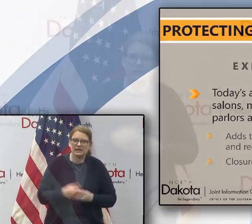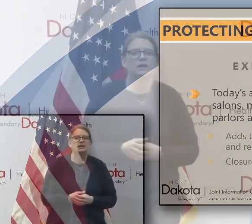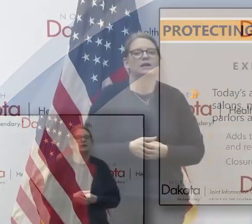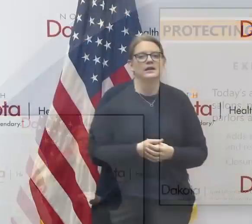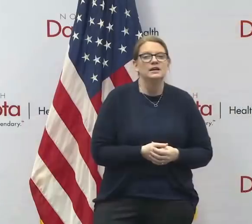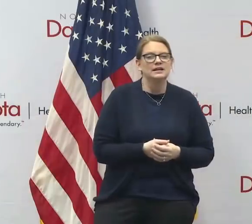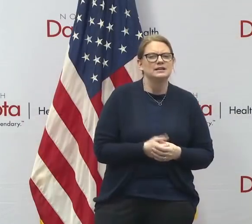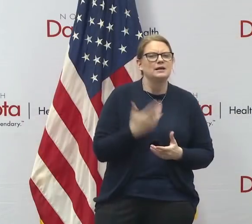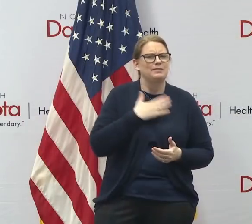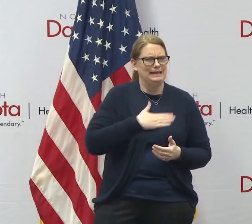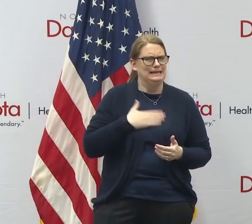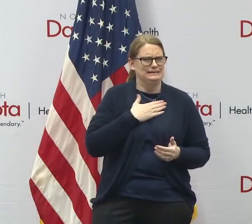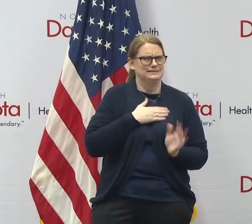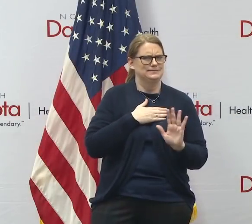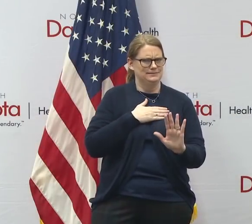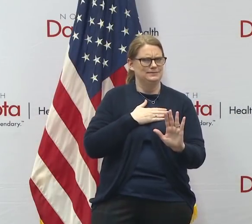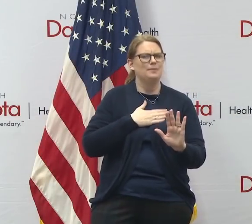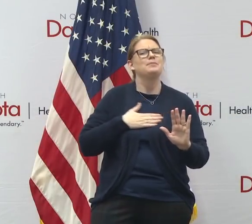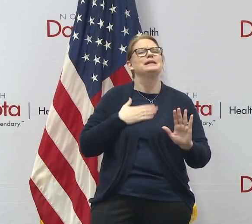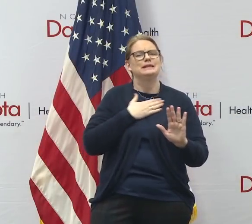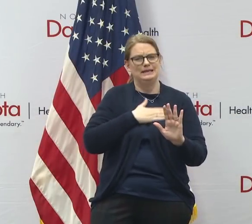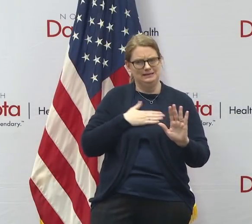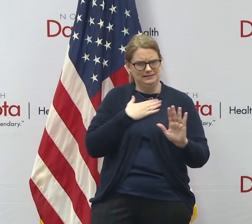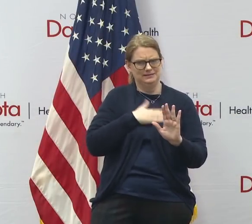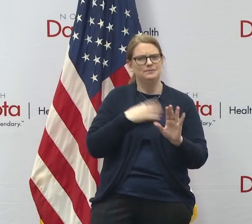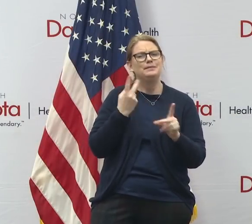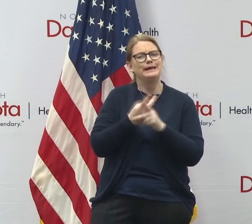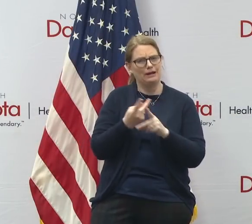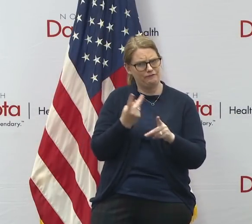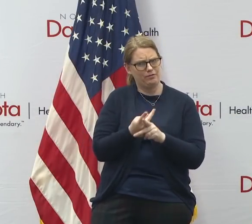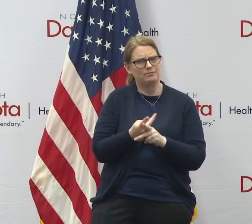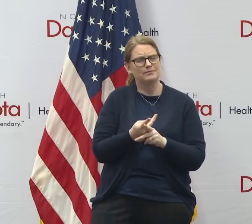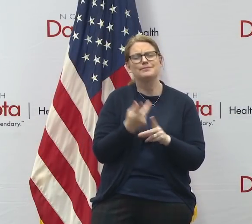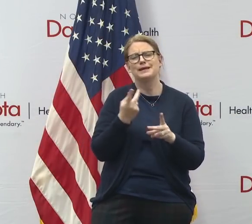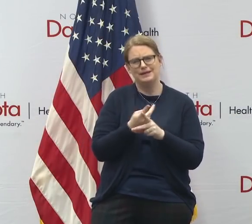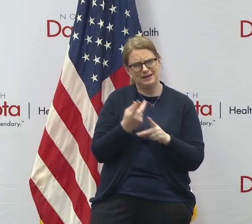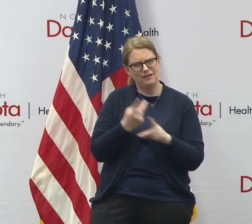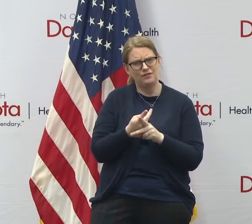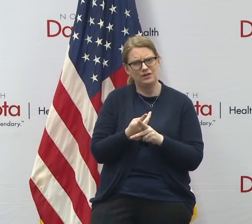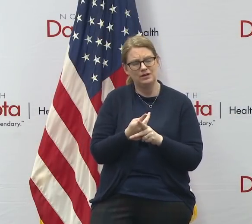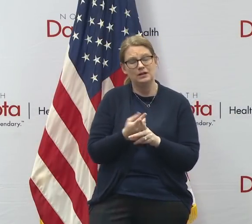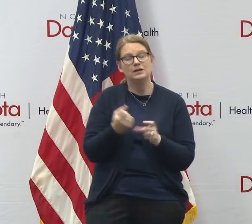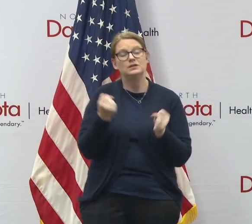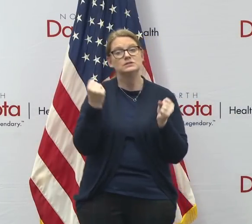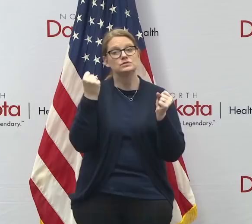again, please exercise judgment tonight. And again, we're doing this with this strong